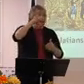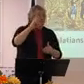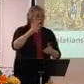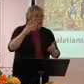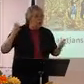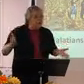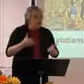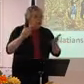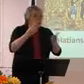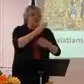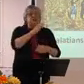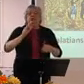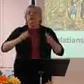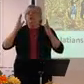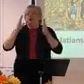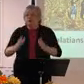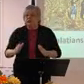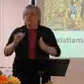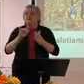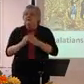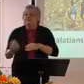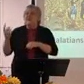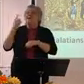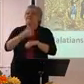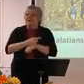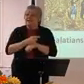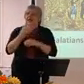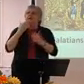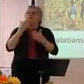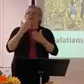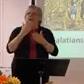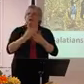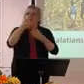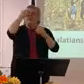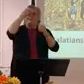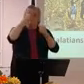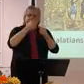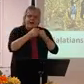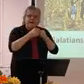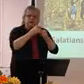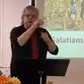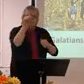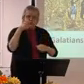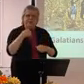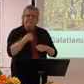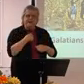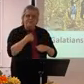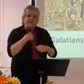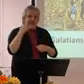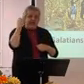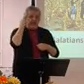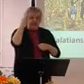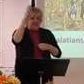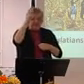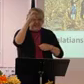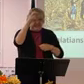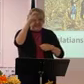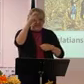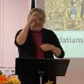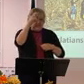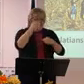Christians, especially in that day, and it's a good reminder to us. If the devil can get us to